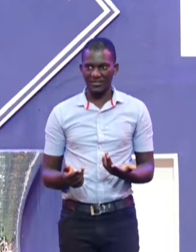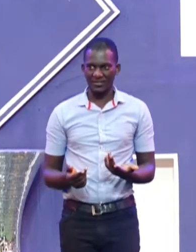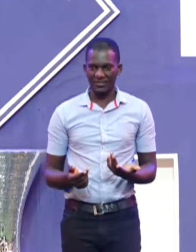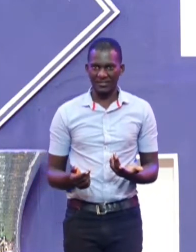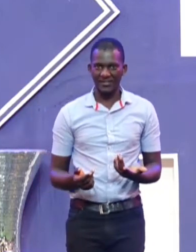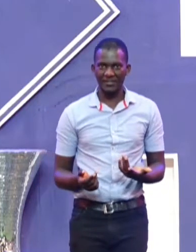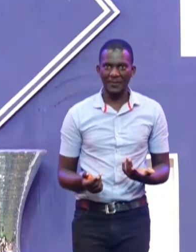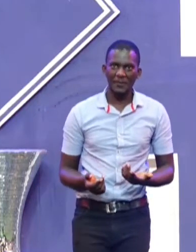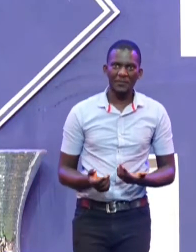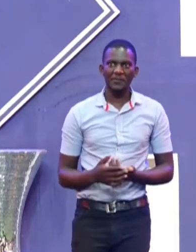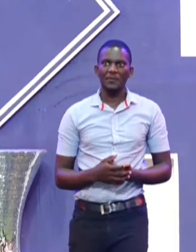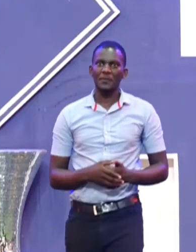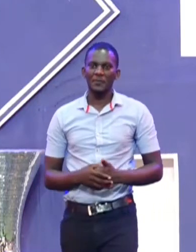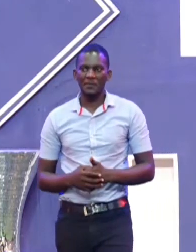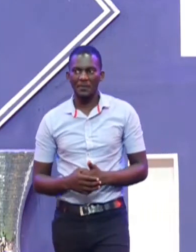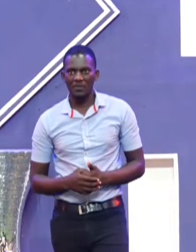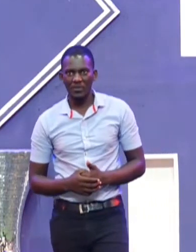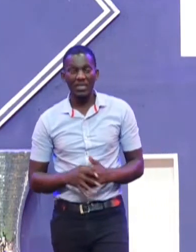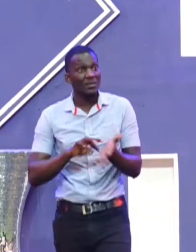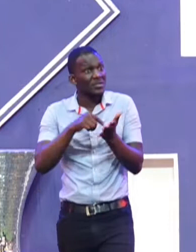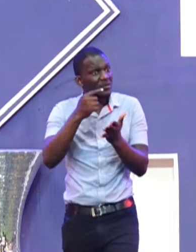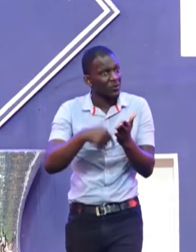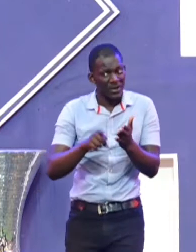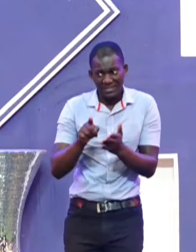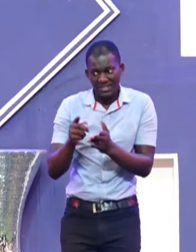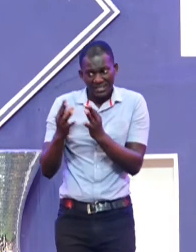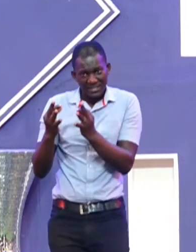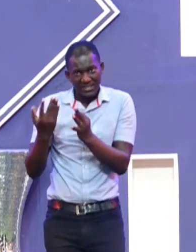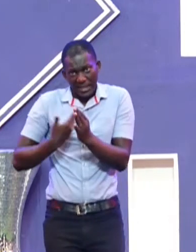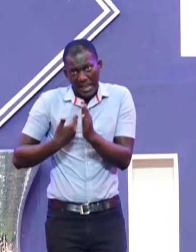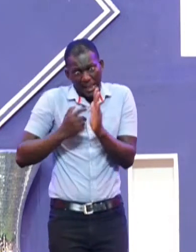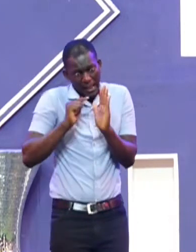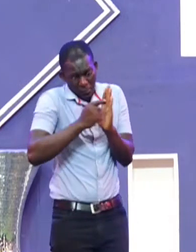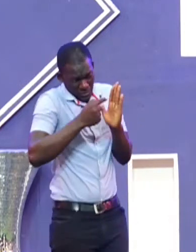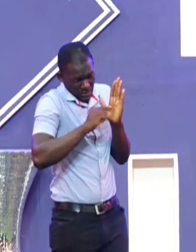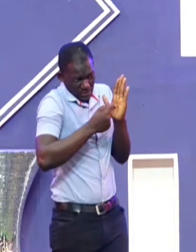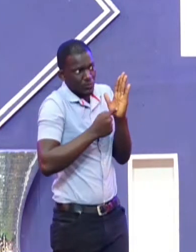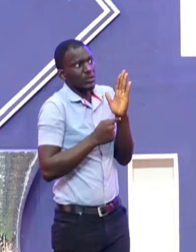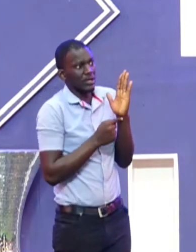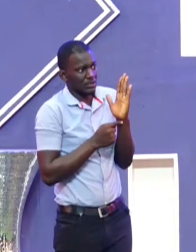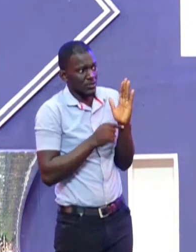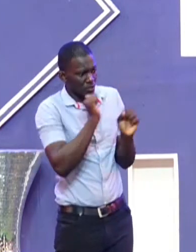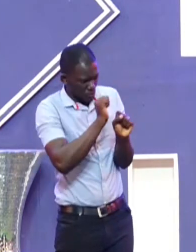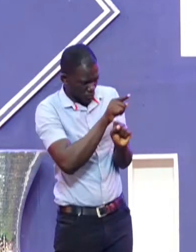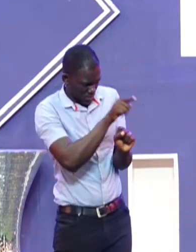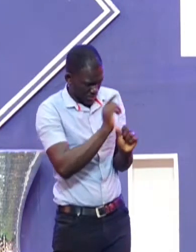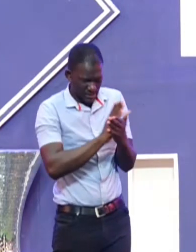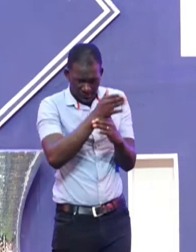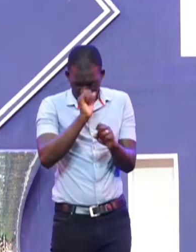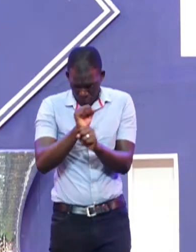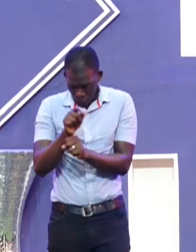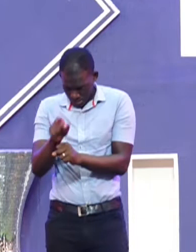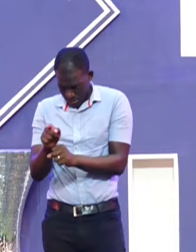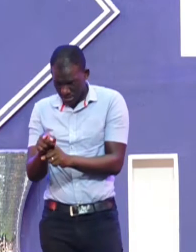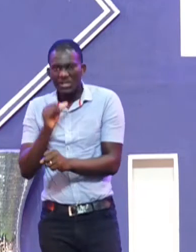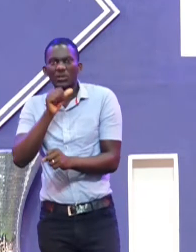first hear than to rush to do. Ekitegeeza ebintu bino biriko instructions, kola kino, kola kiri, womala kino, ngokola kiri, so